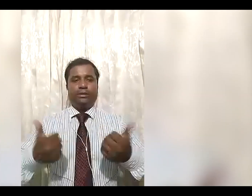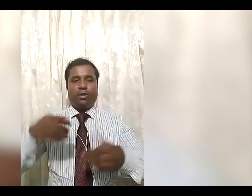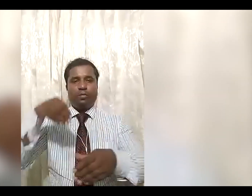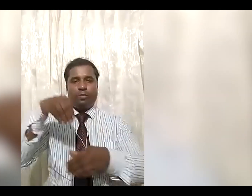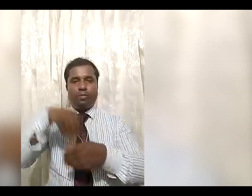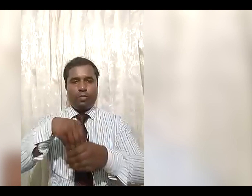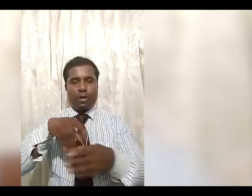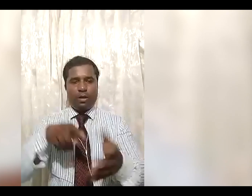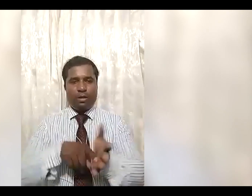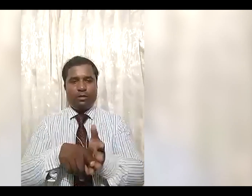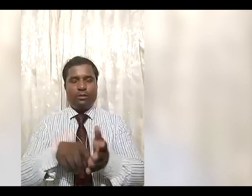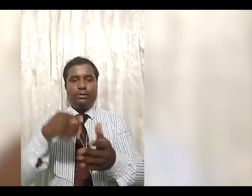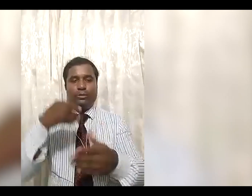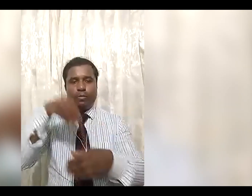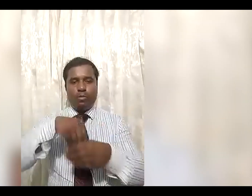citizens across the United States